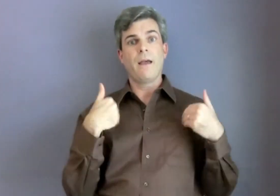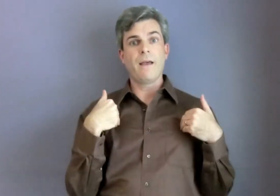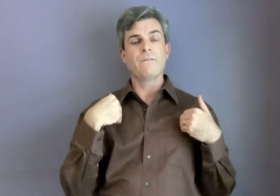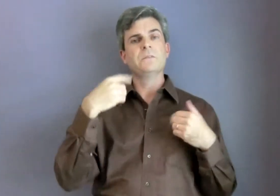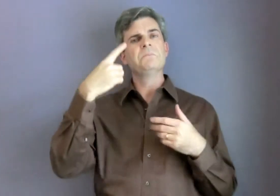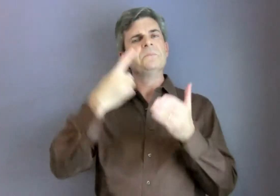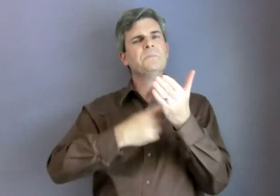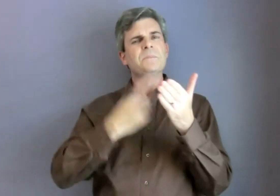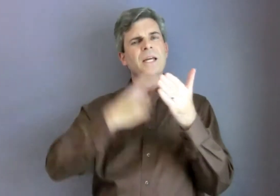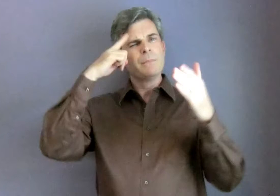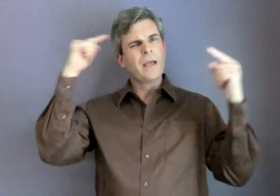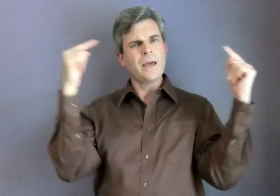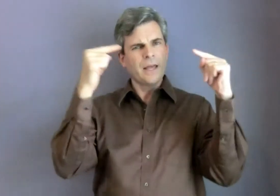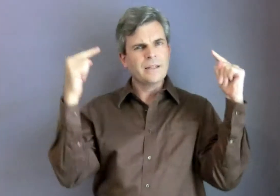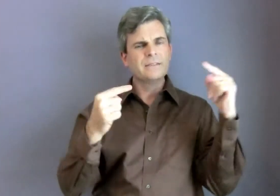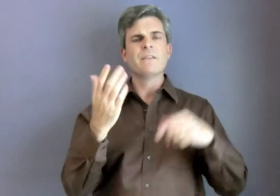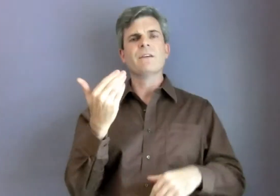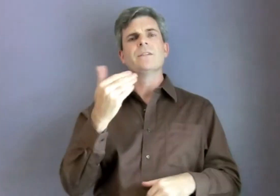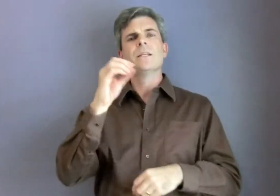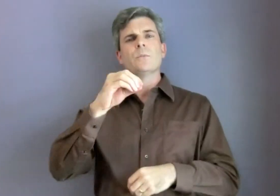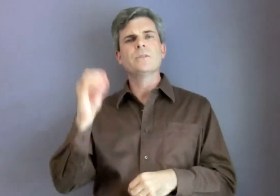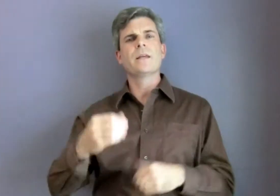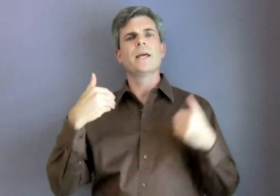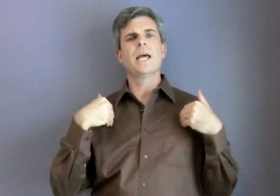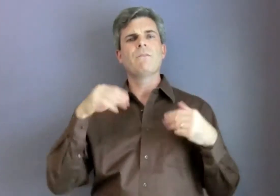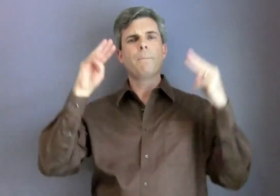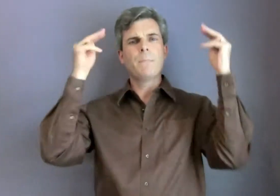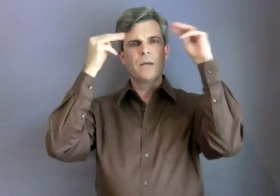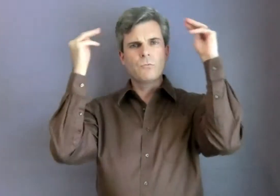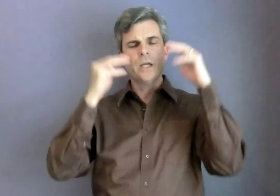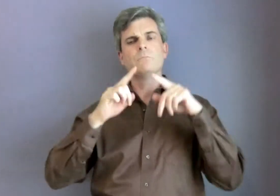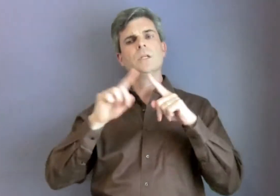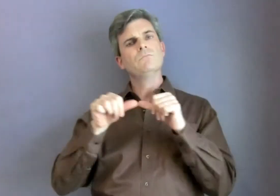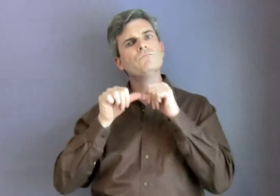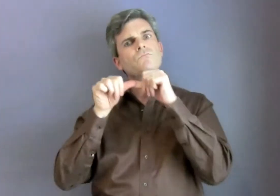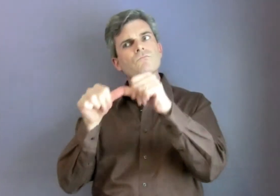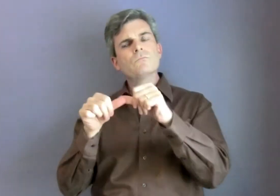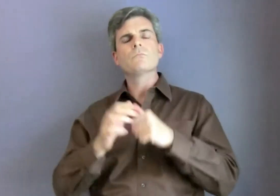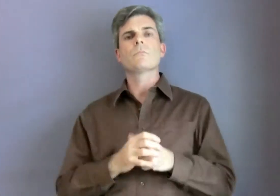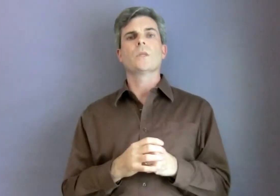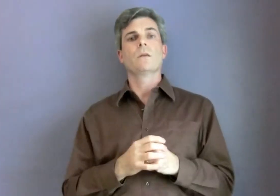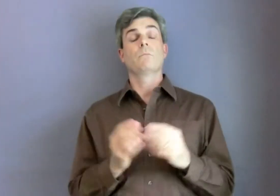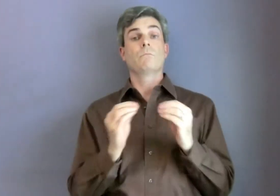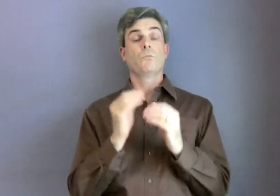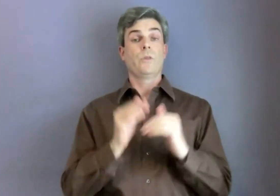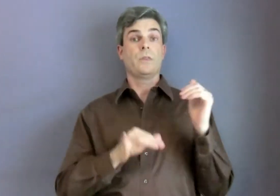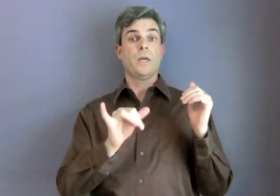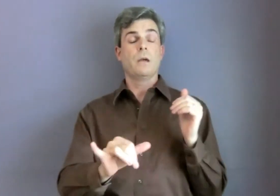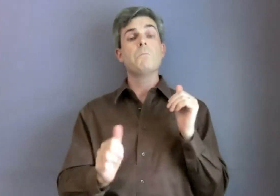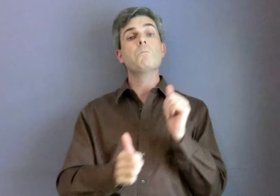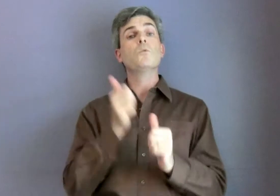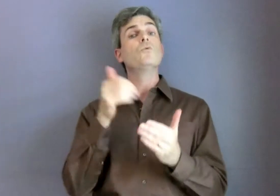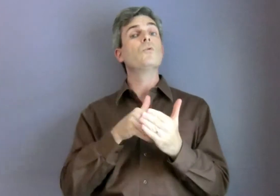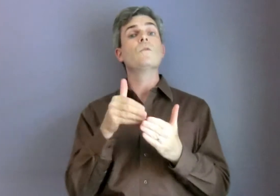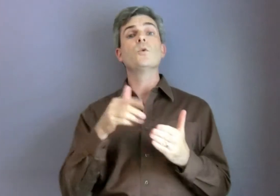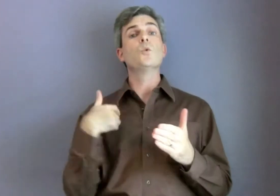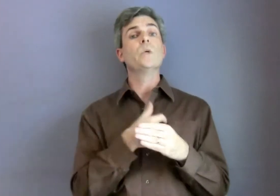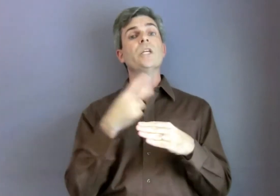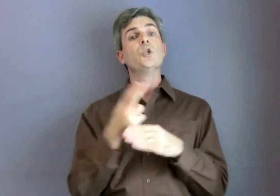for days on end. All of this is leading computer addiction, just to cover that. The most frequent thing we do is use digital devices.